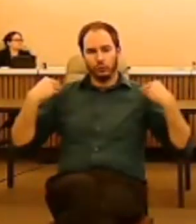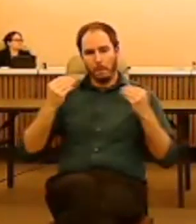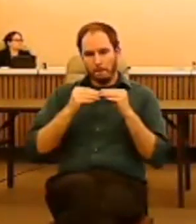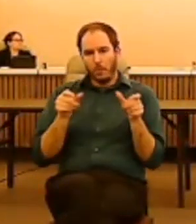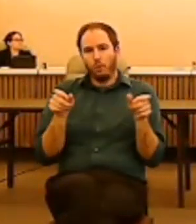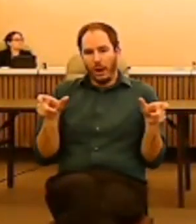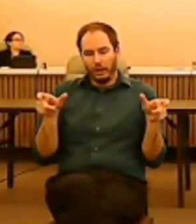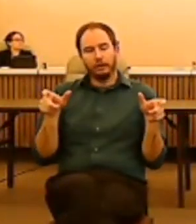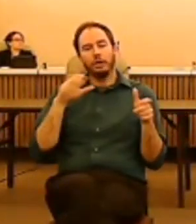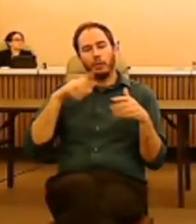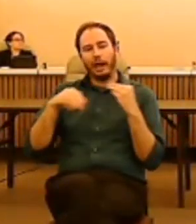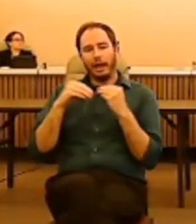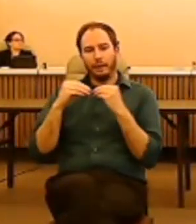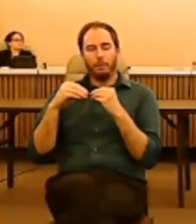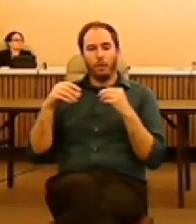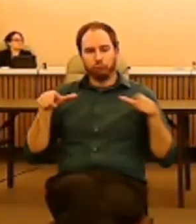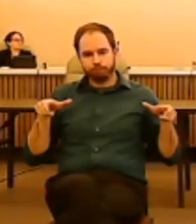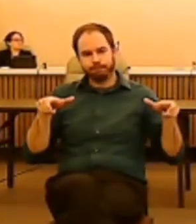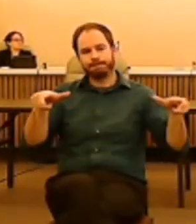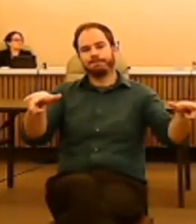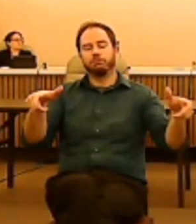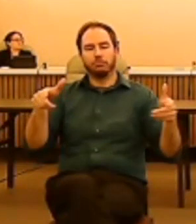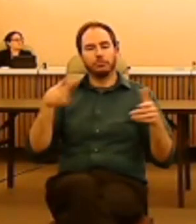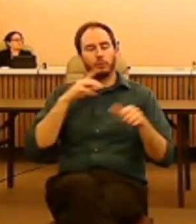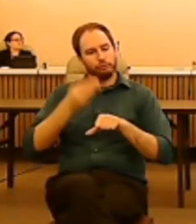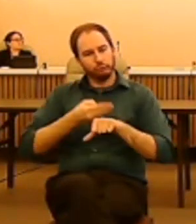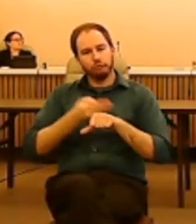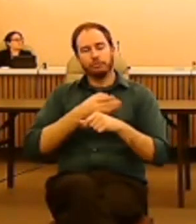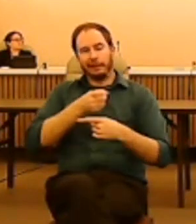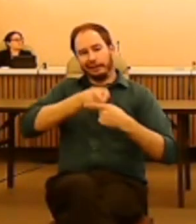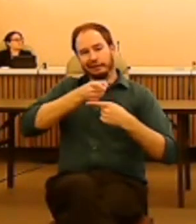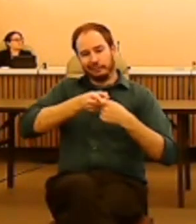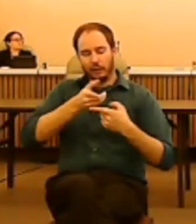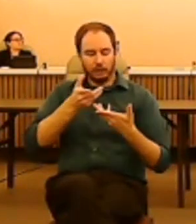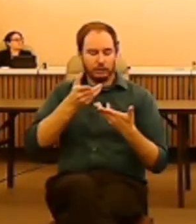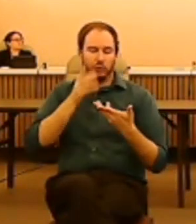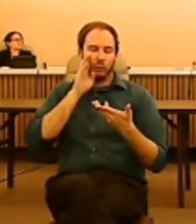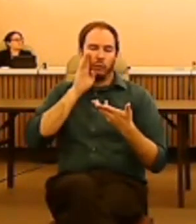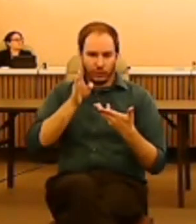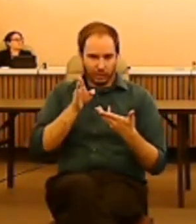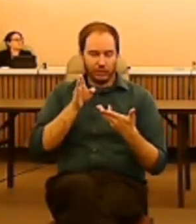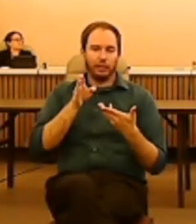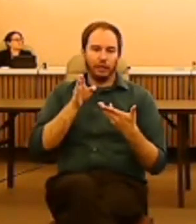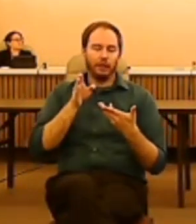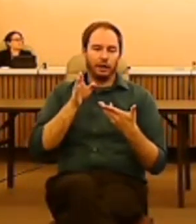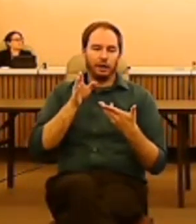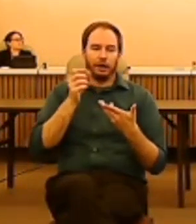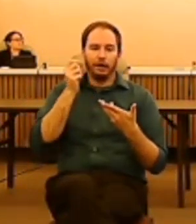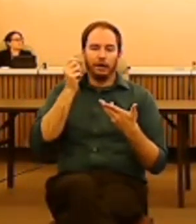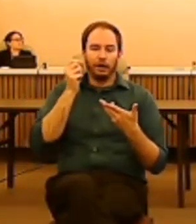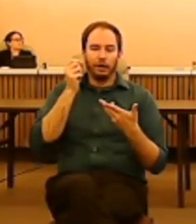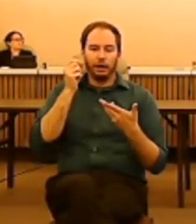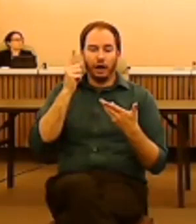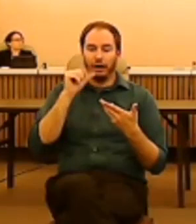They're going to be strengthening the shoulders. They're going to be improving the intersection itself. So again, not from a